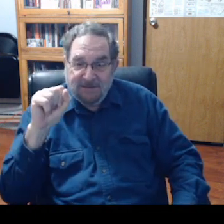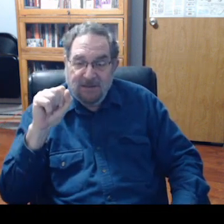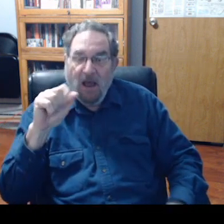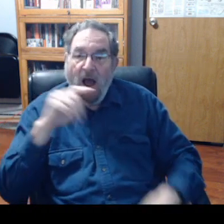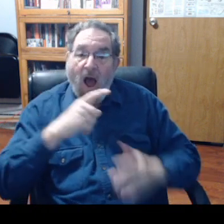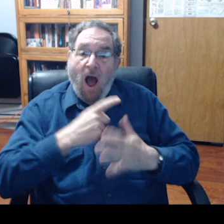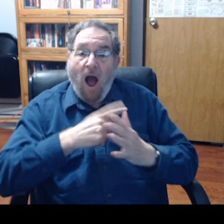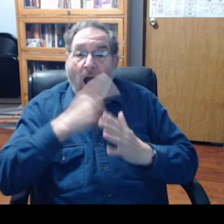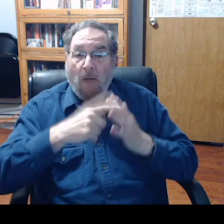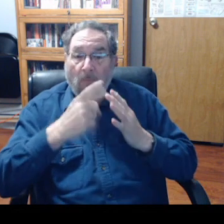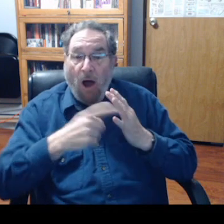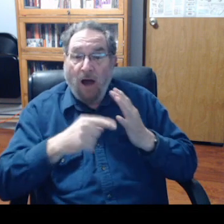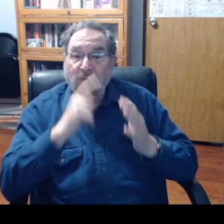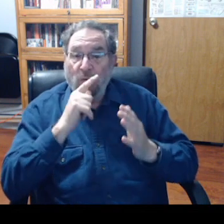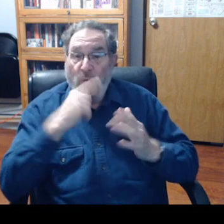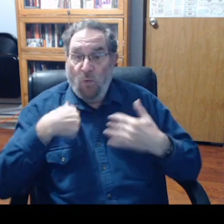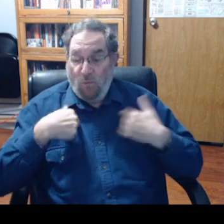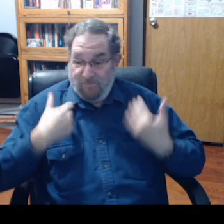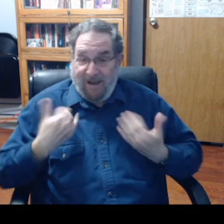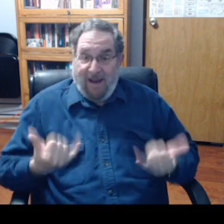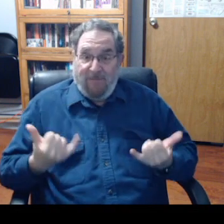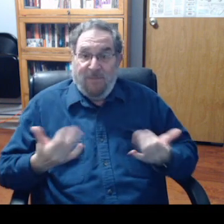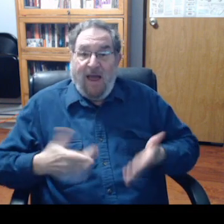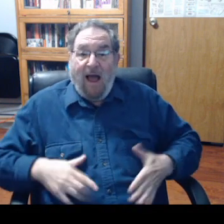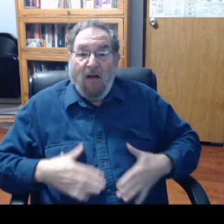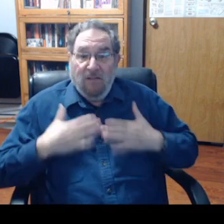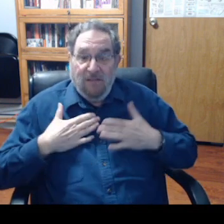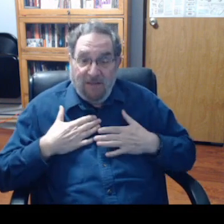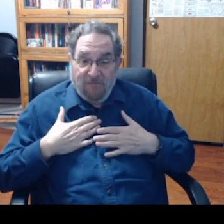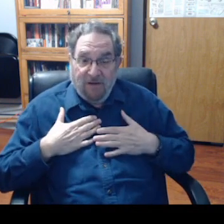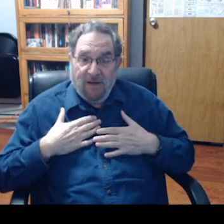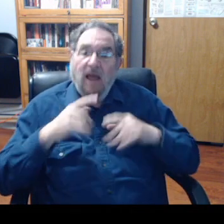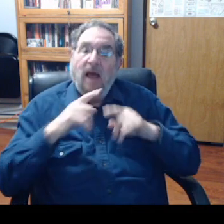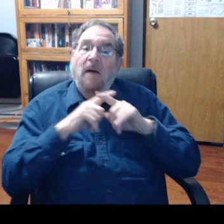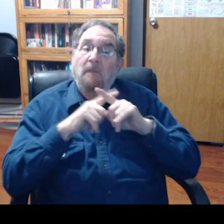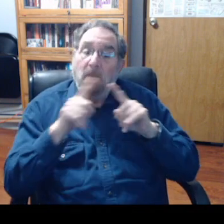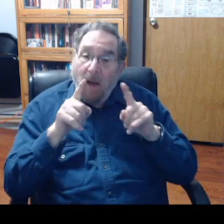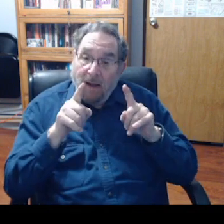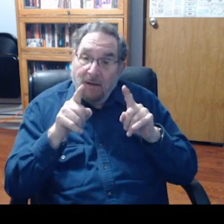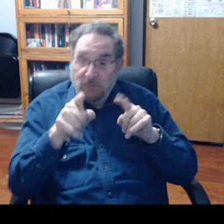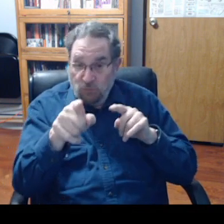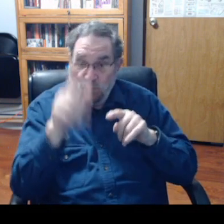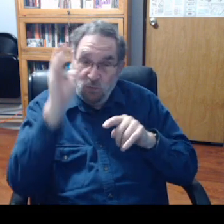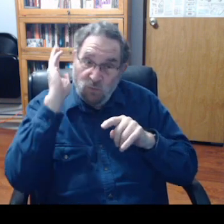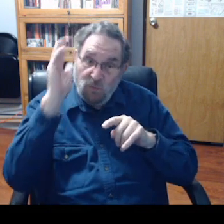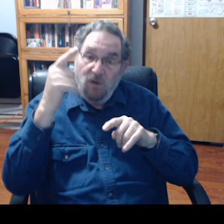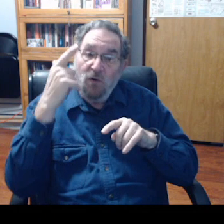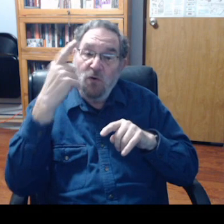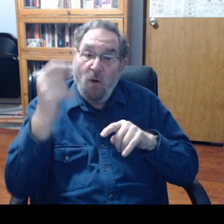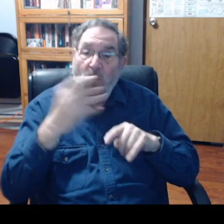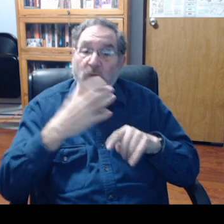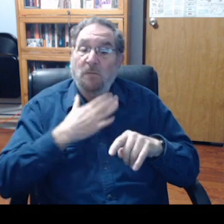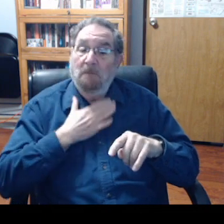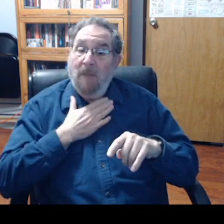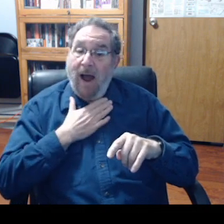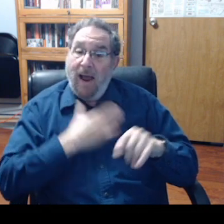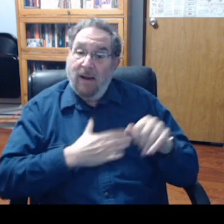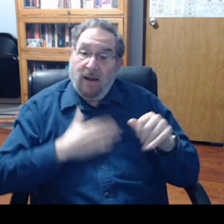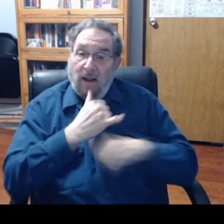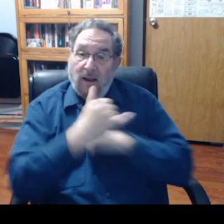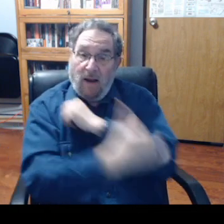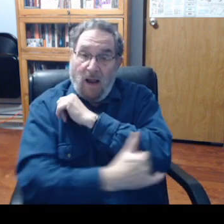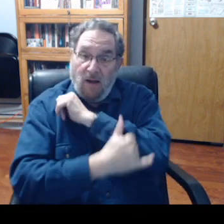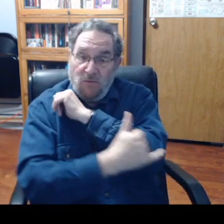Canaanites, among whom I am now living, but you will go to